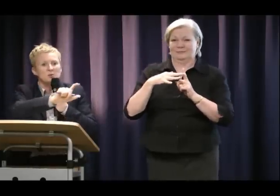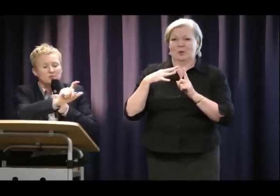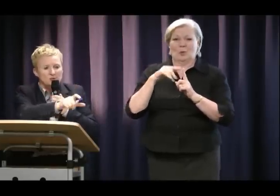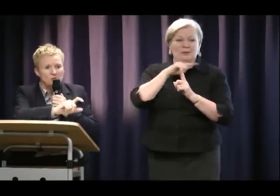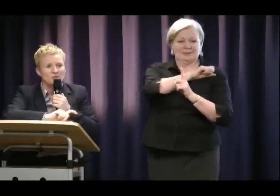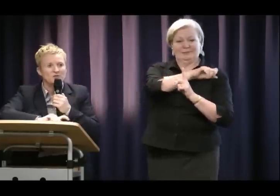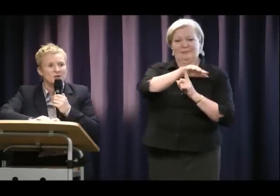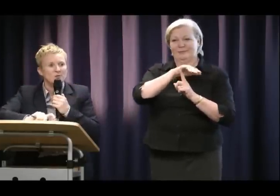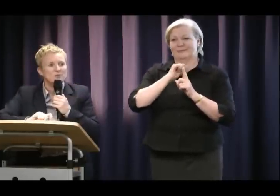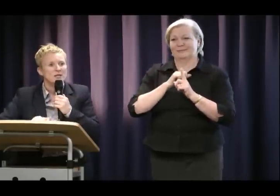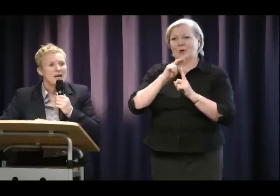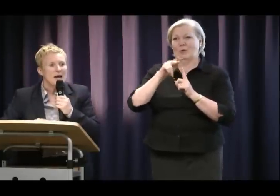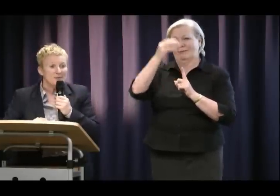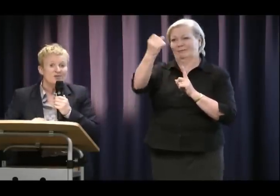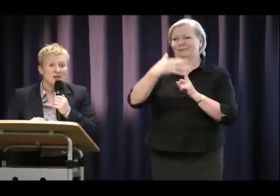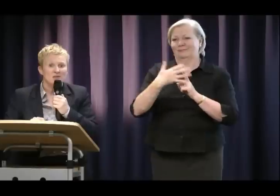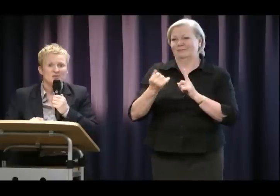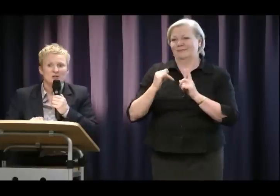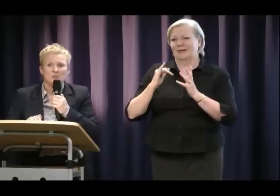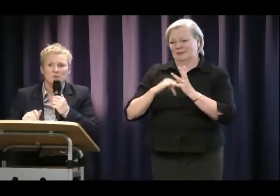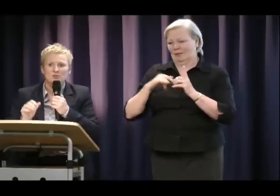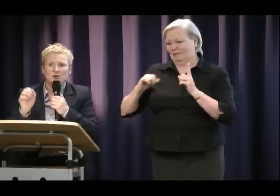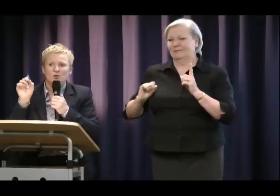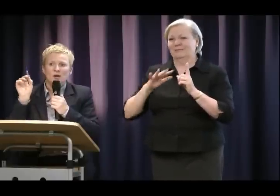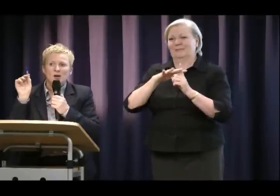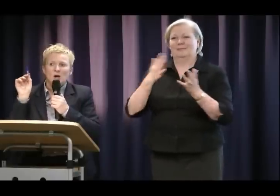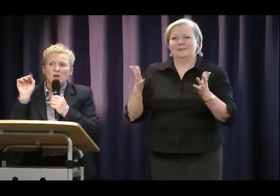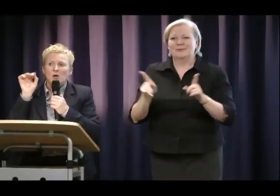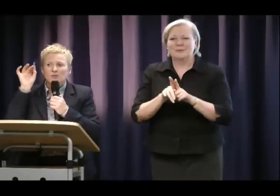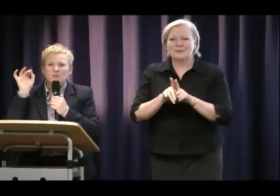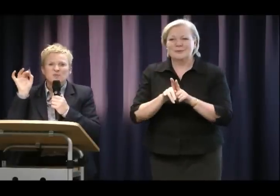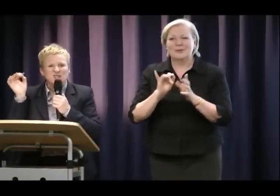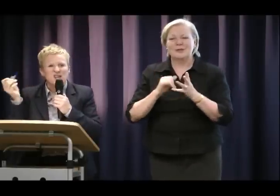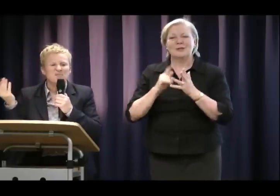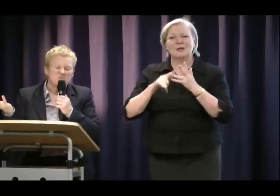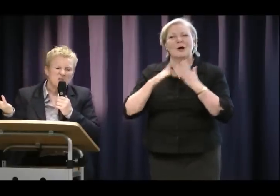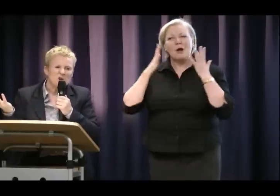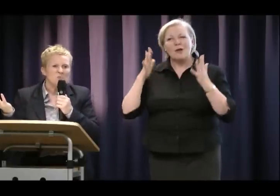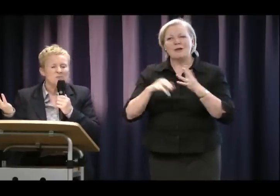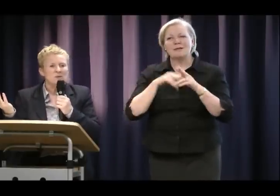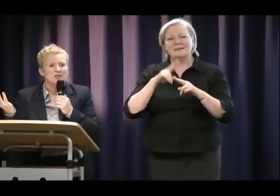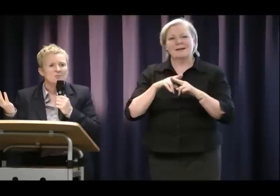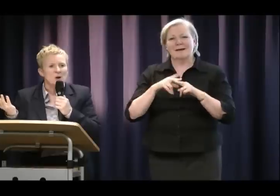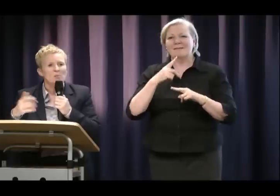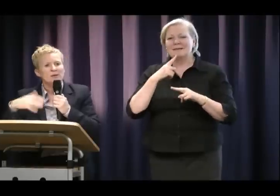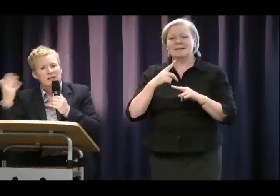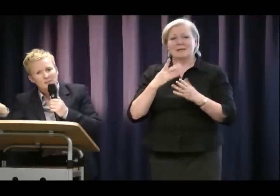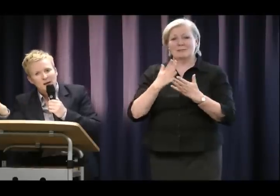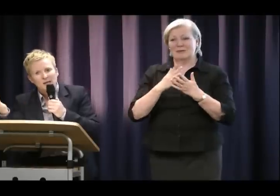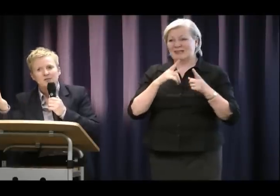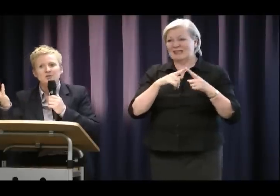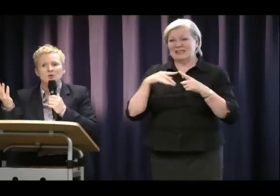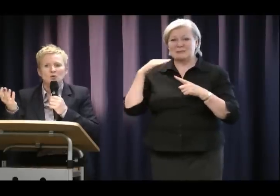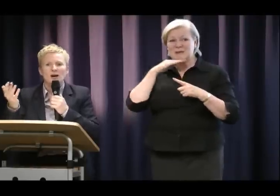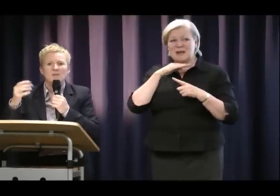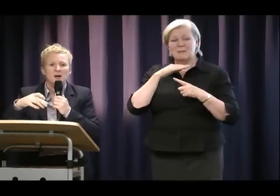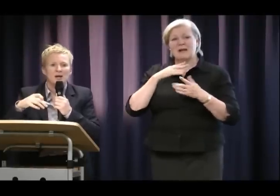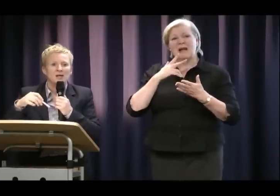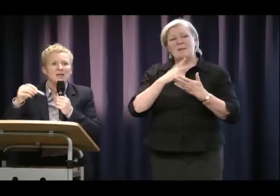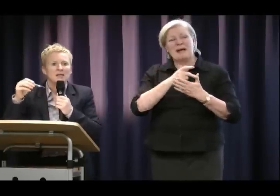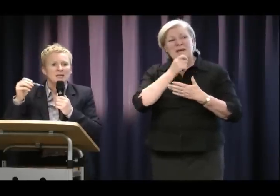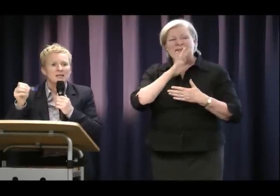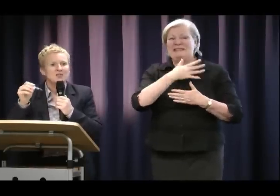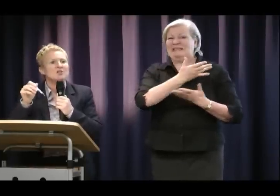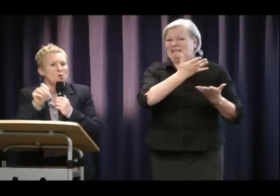western suburbs, the northern suburbs and the southern suburbs. So a lot of them have said, you know, East Melbourne, yeah, the parking's not great,